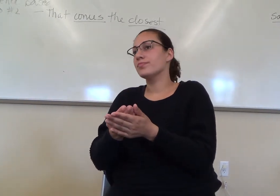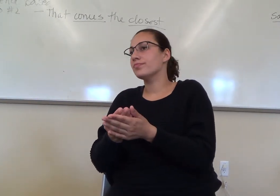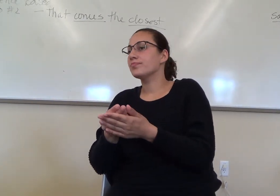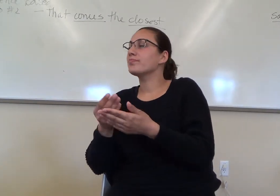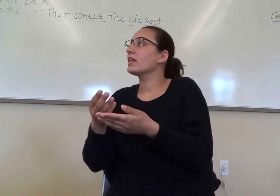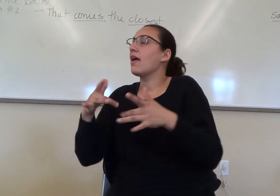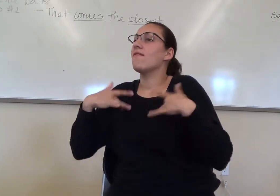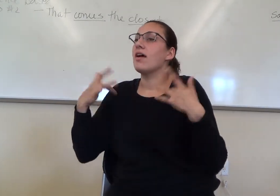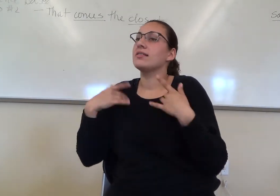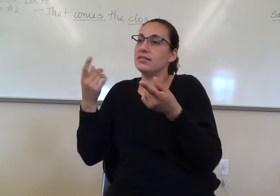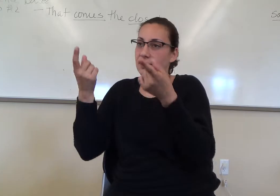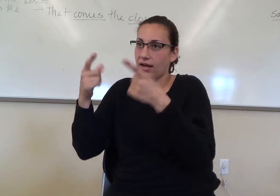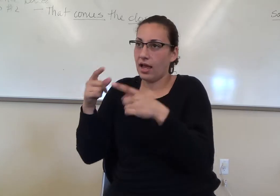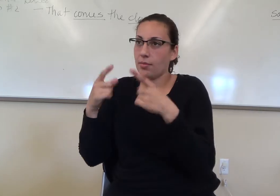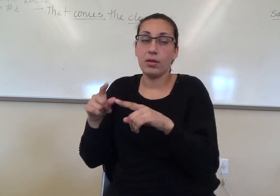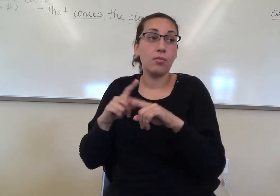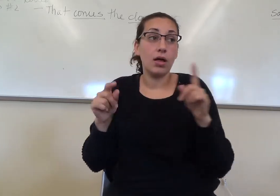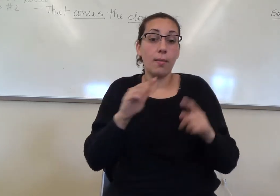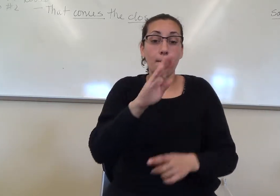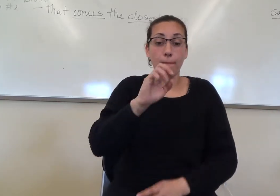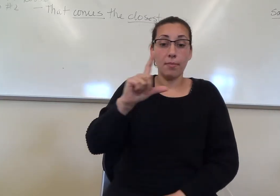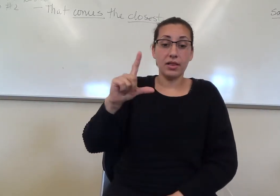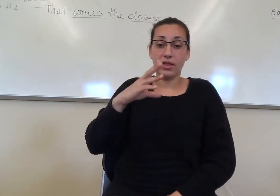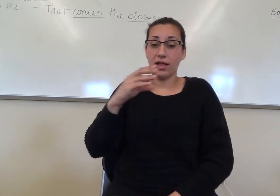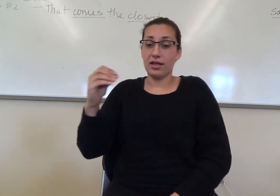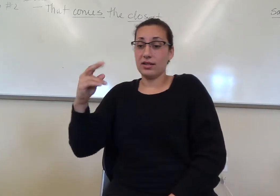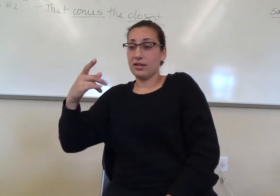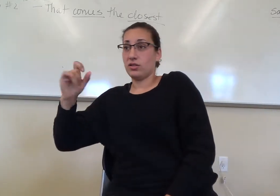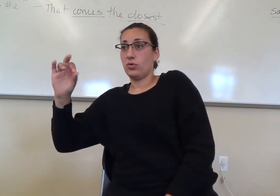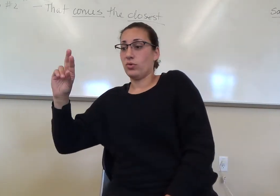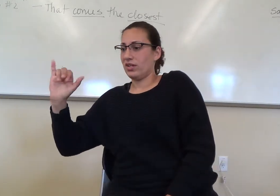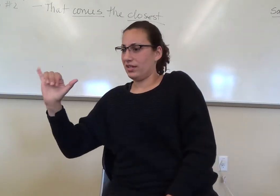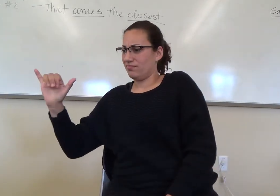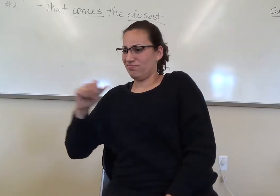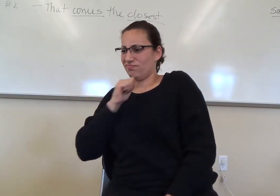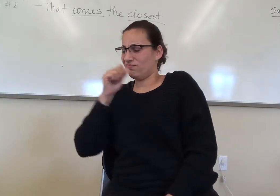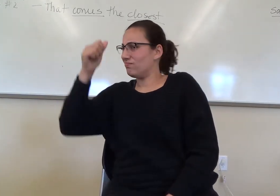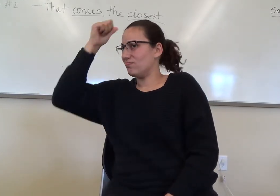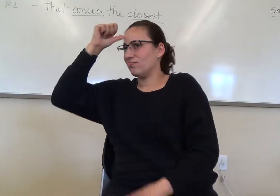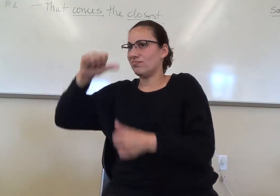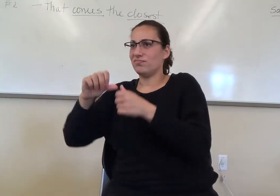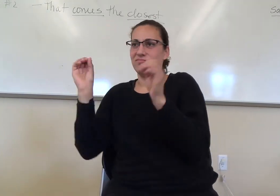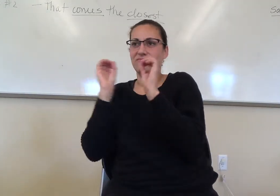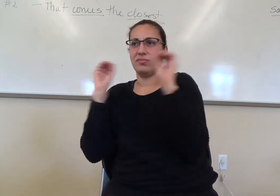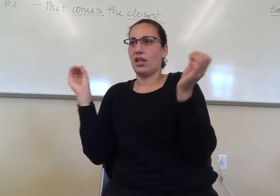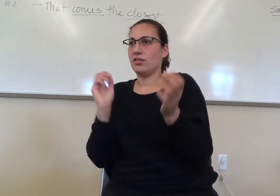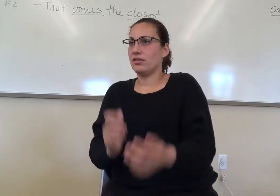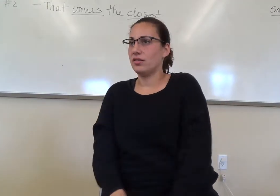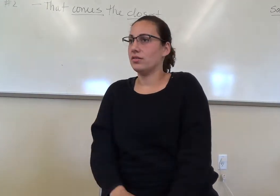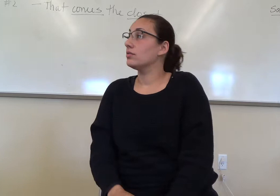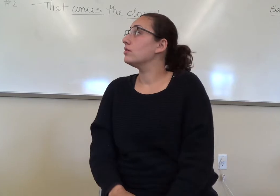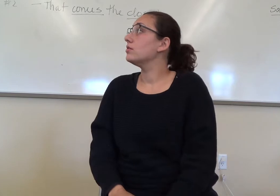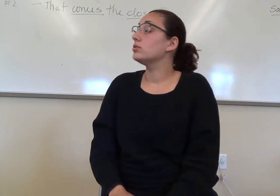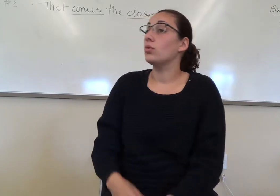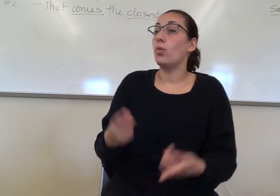had any recollection. Yeah, so what's going on here? Anita Hill can't